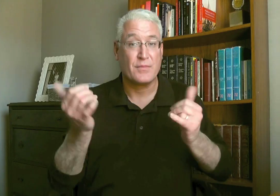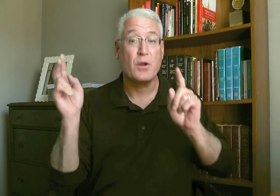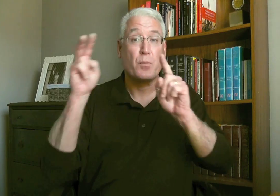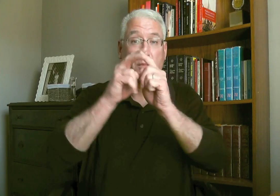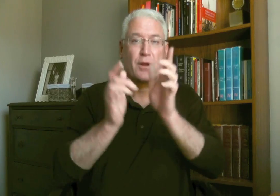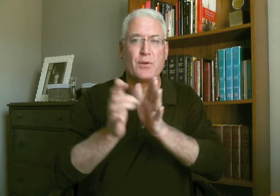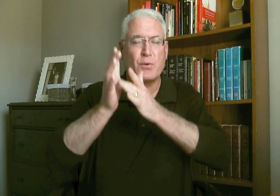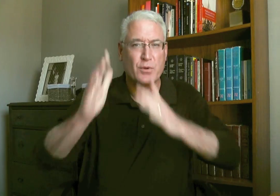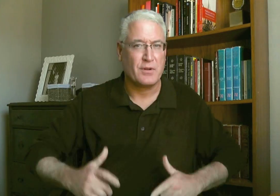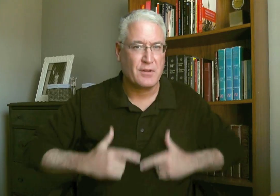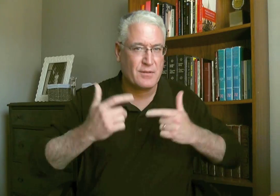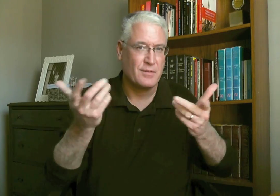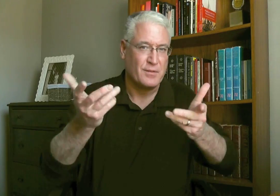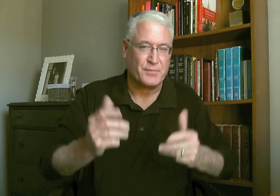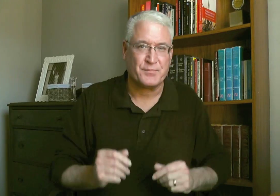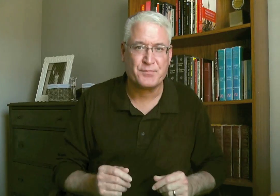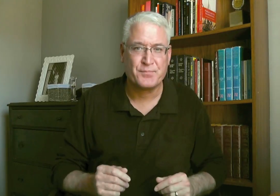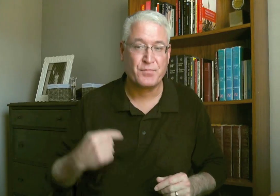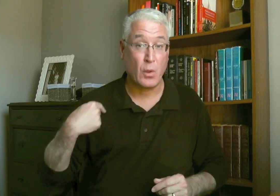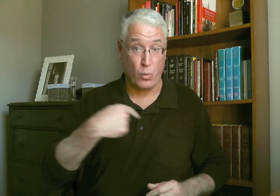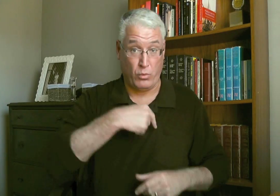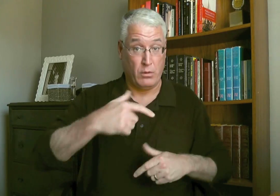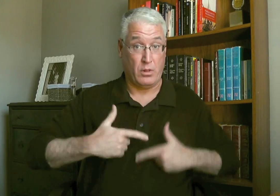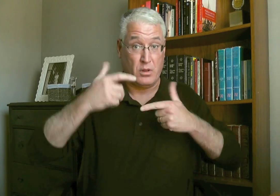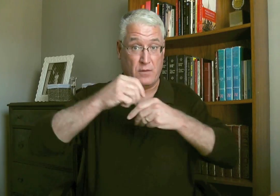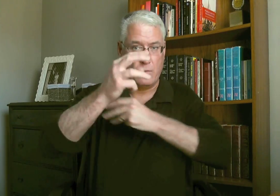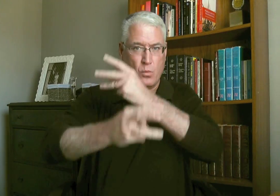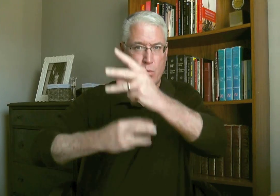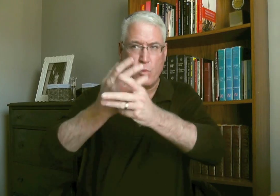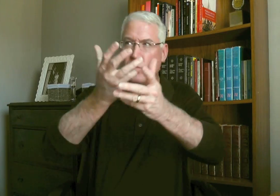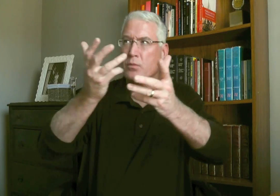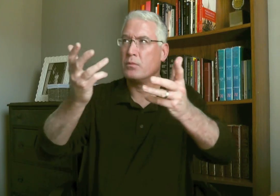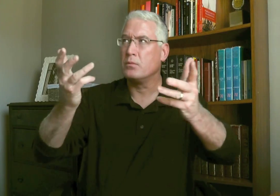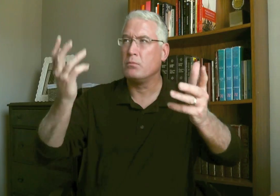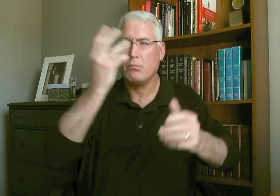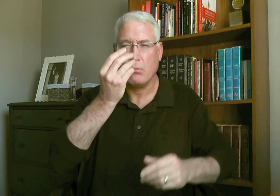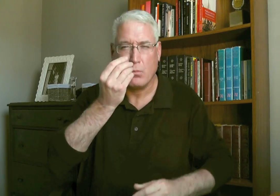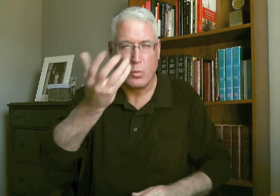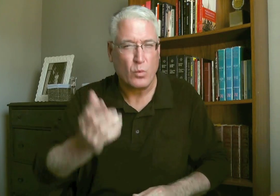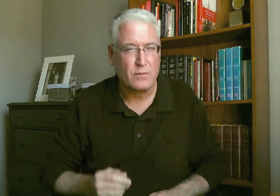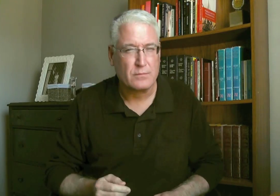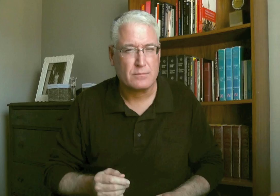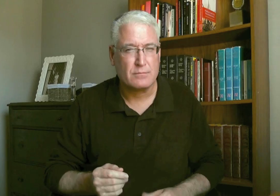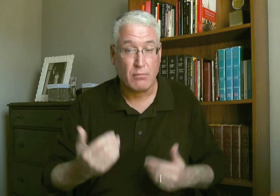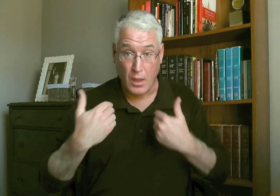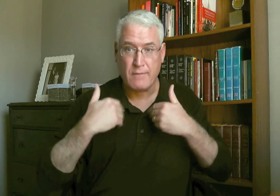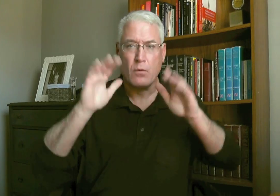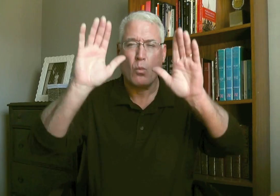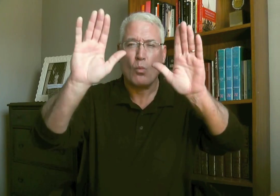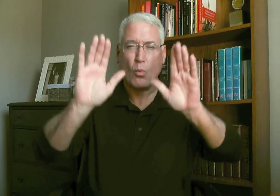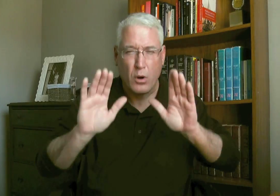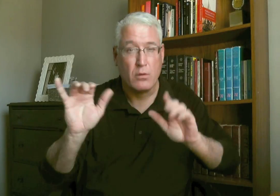Now let's apply this to our Christian life. We live in a beautiful world.